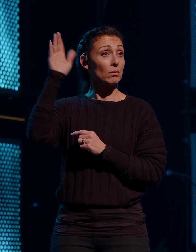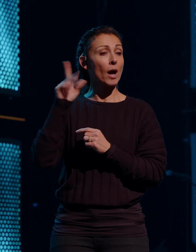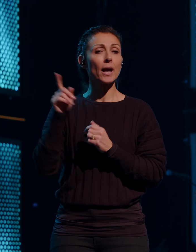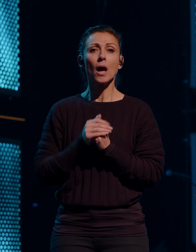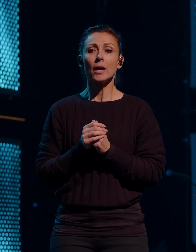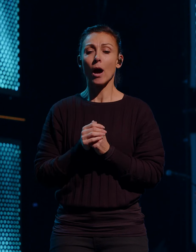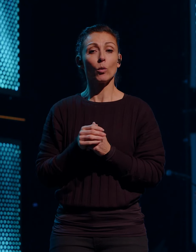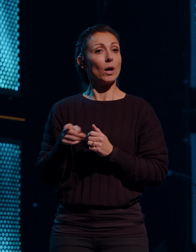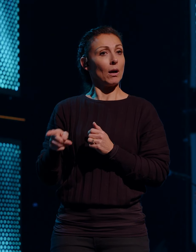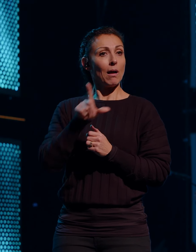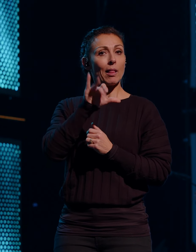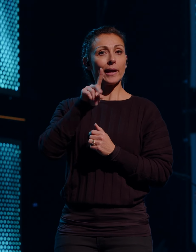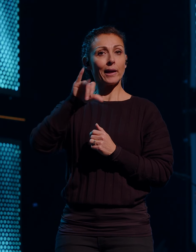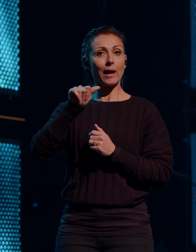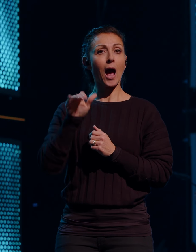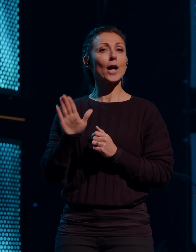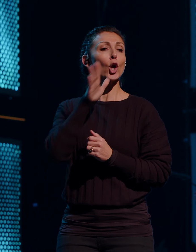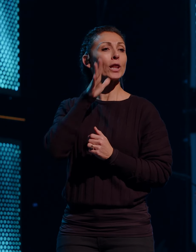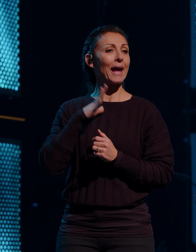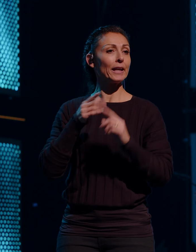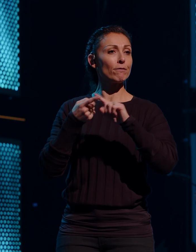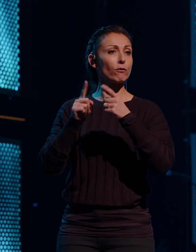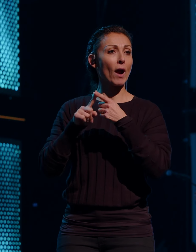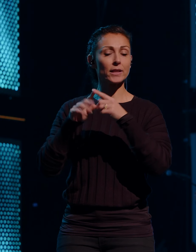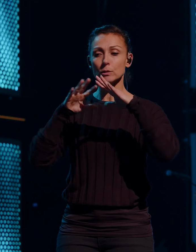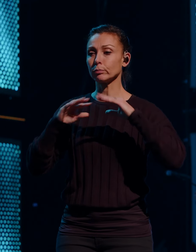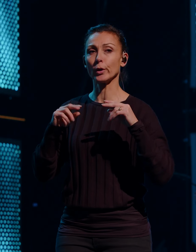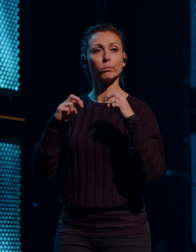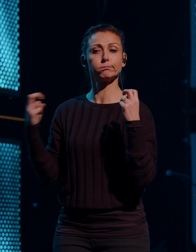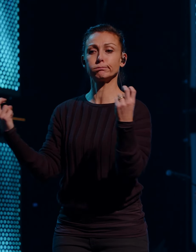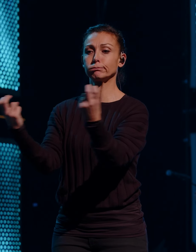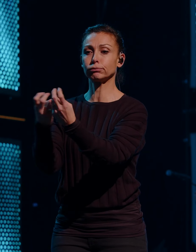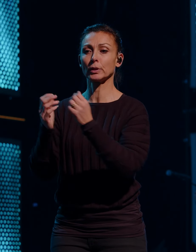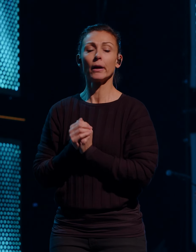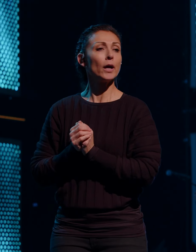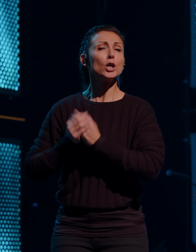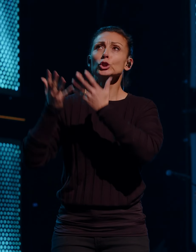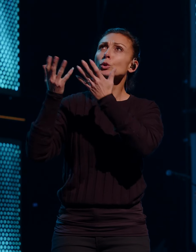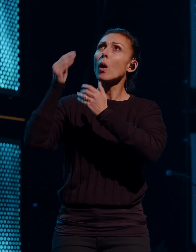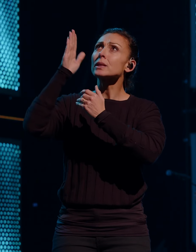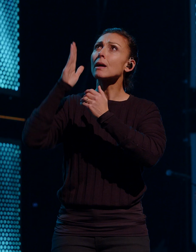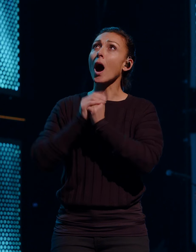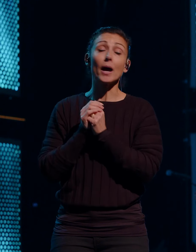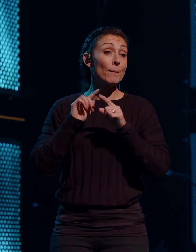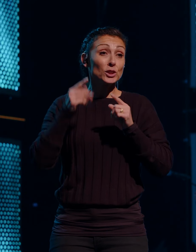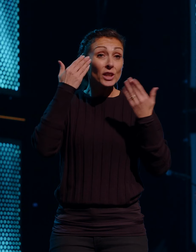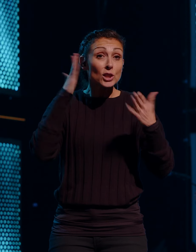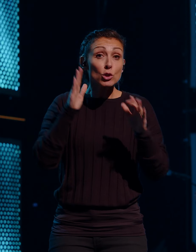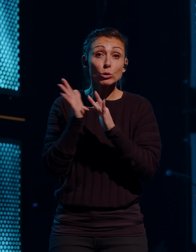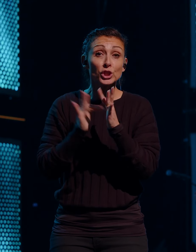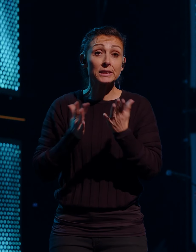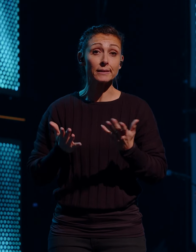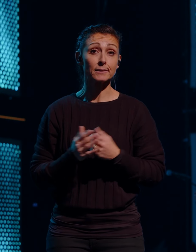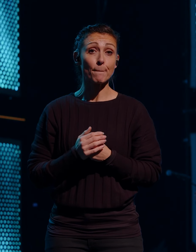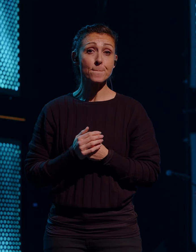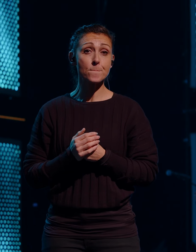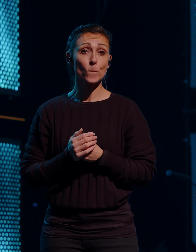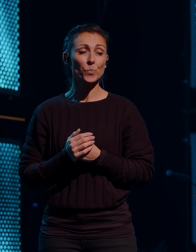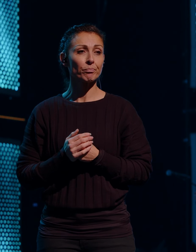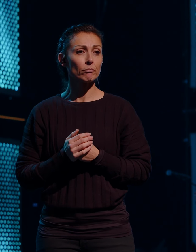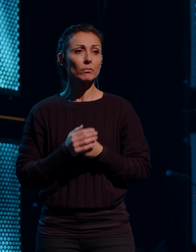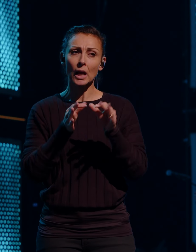God. "Oh, God, I want you. Oh, God, I need you." She's a seeker of God, but she does not know Jesus. I